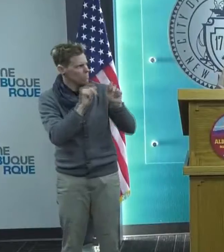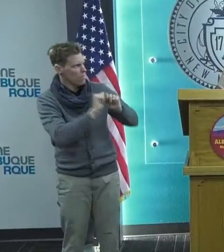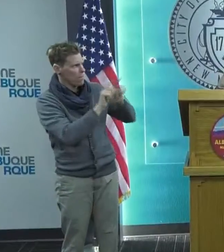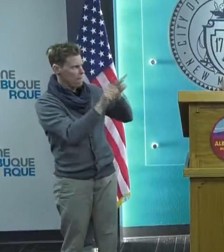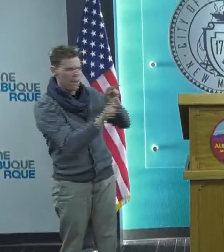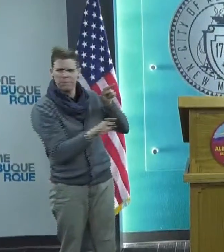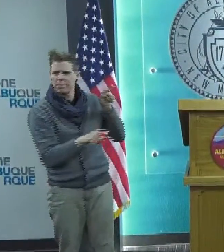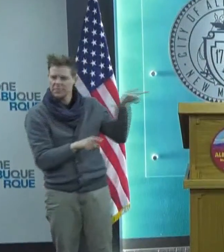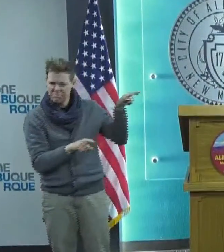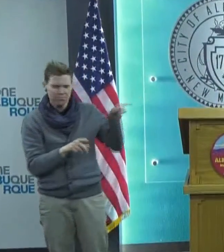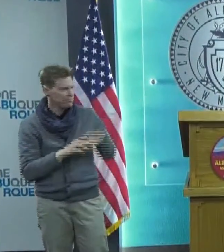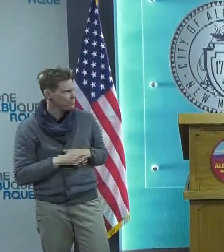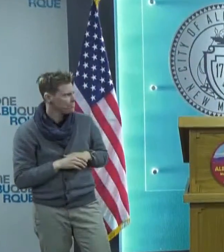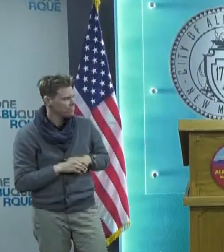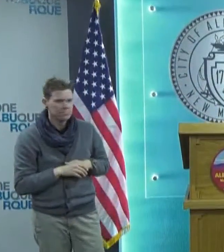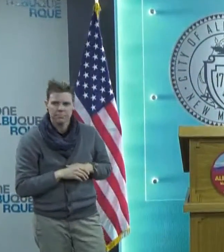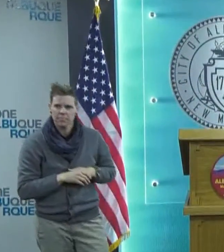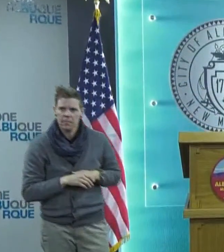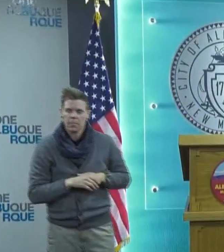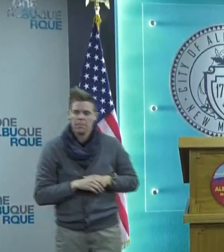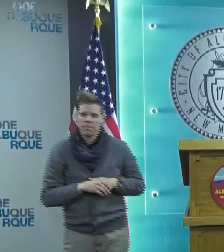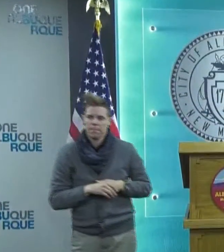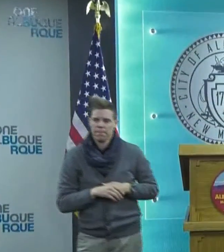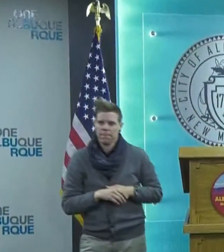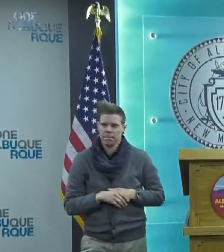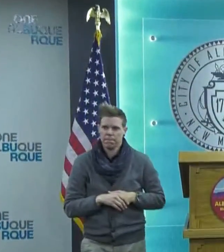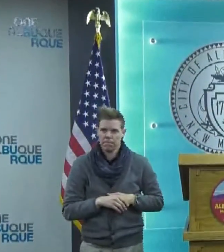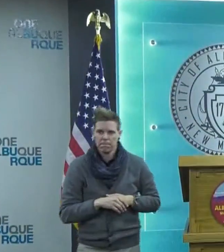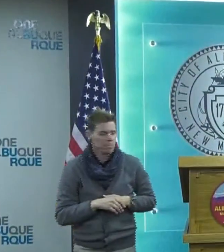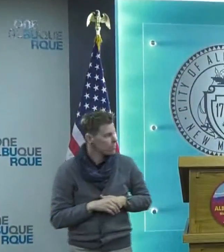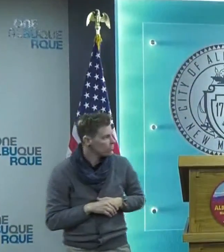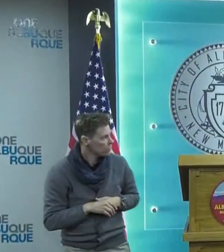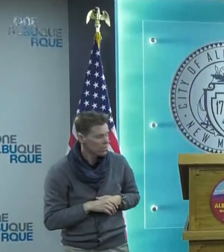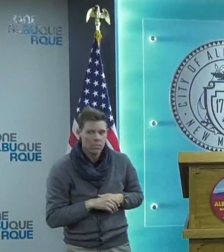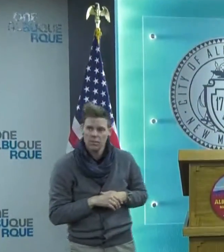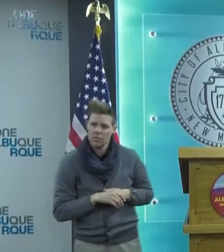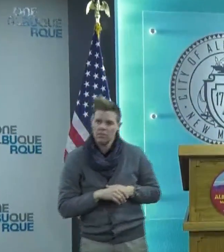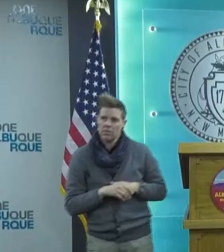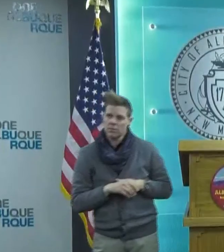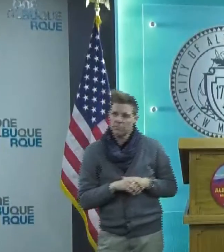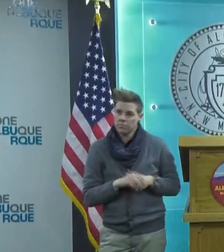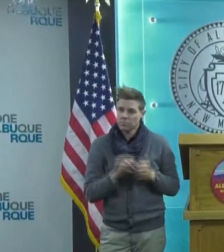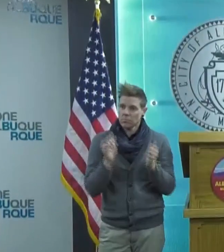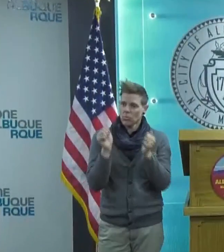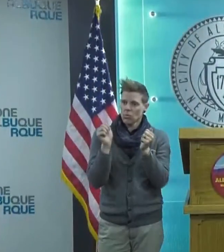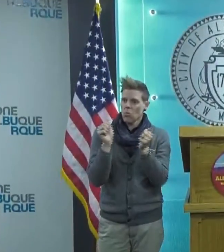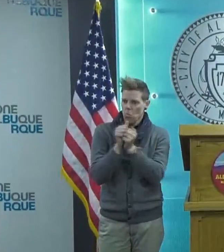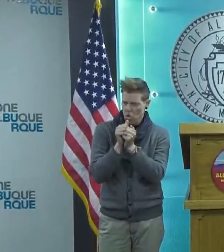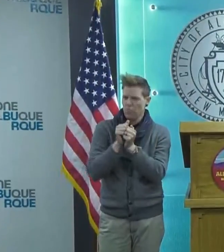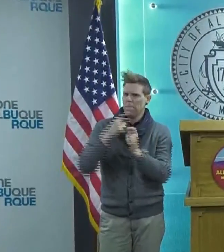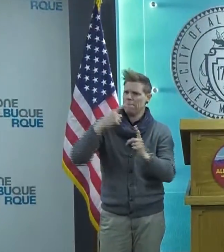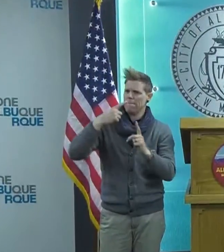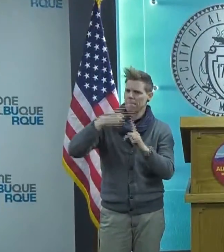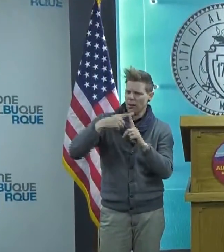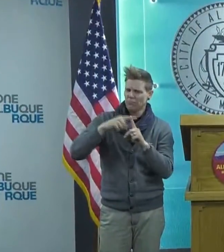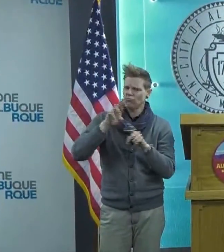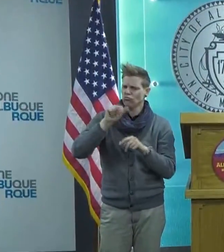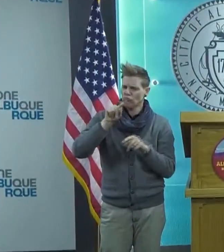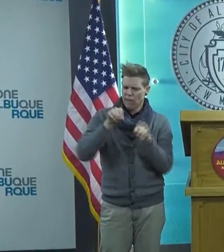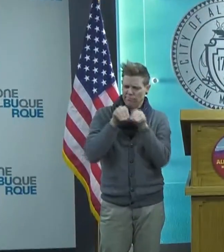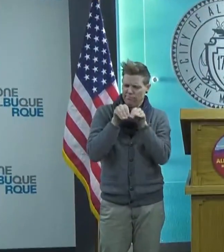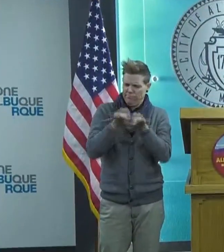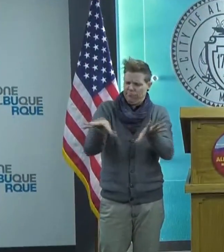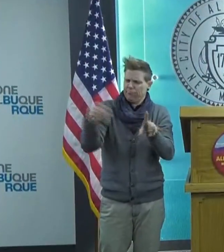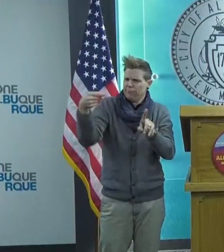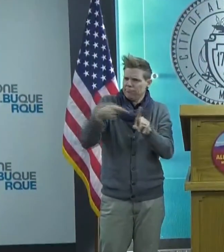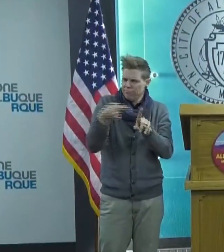this. Number one, we have lost a lot of ground here on our positivity rate. We used to be almost twice as good as